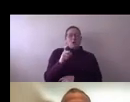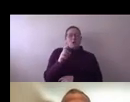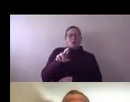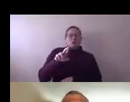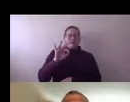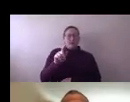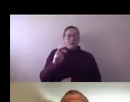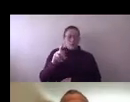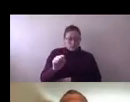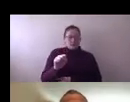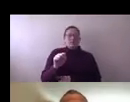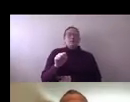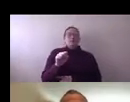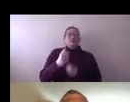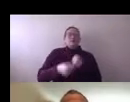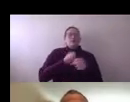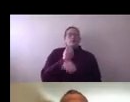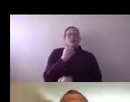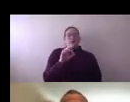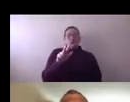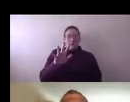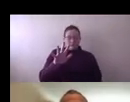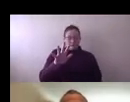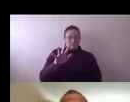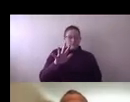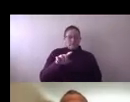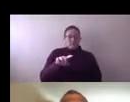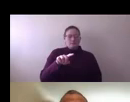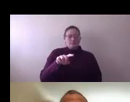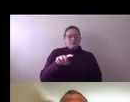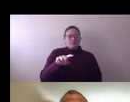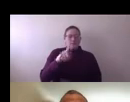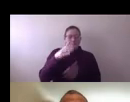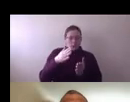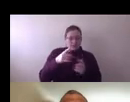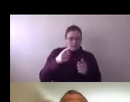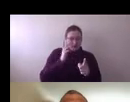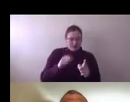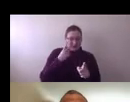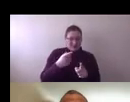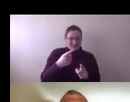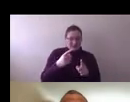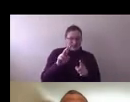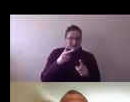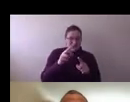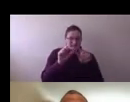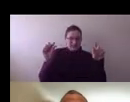Fellows in 1935. And so the person here in the second row, that's